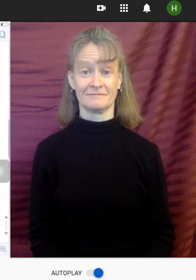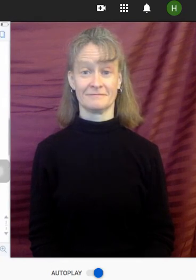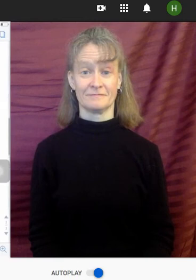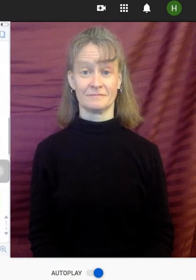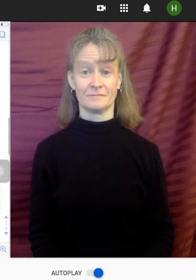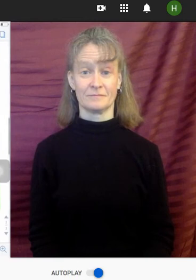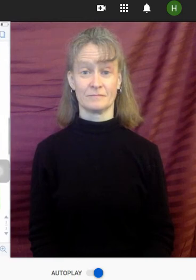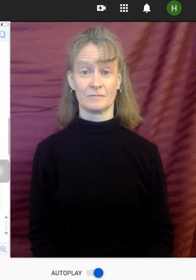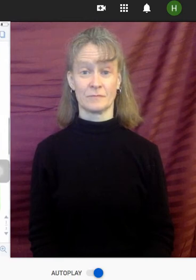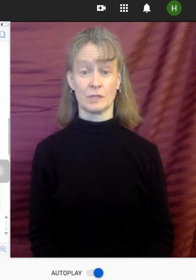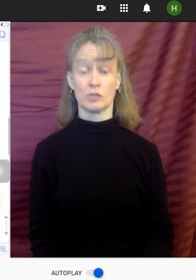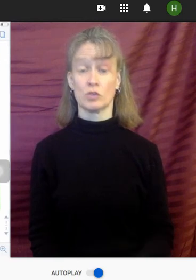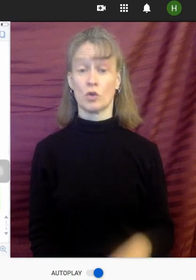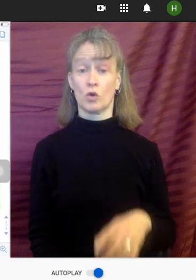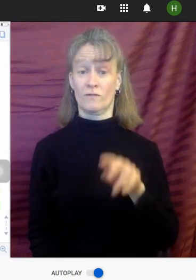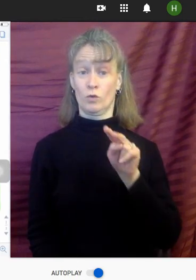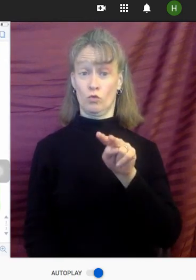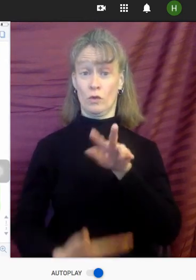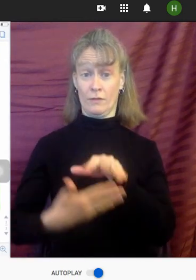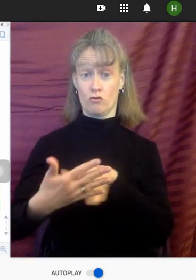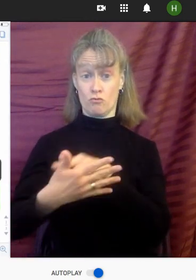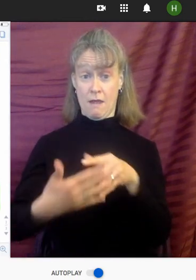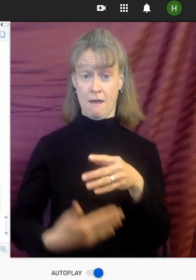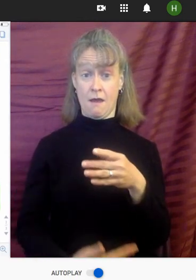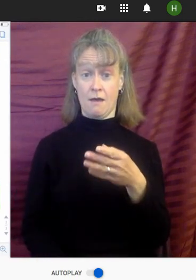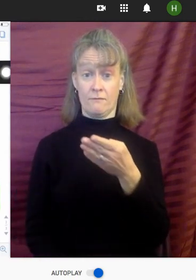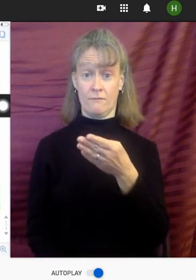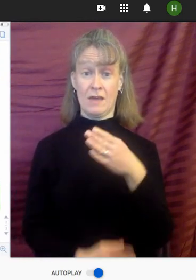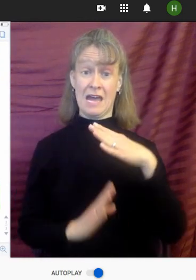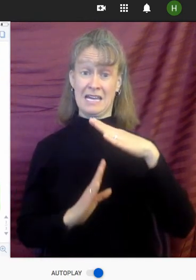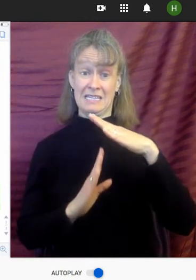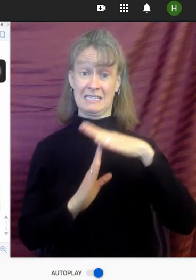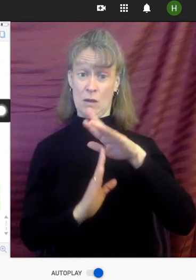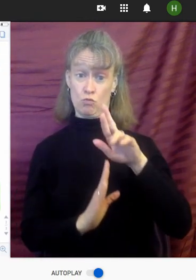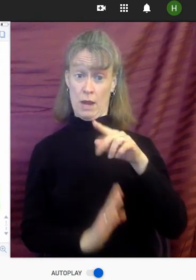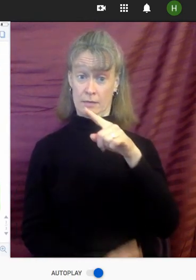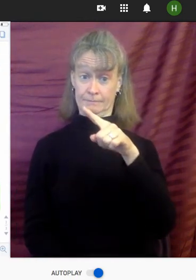So on our graph, in the top right corner,